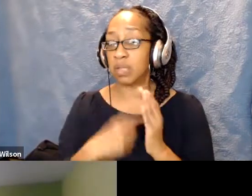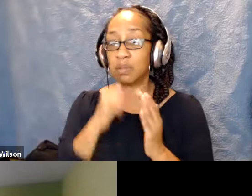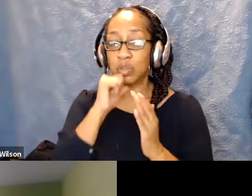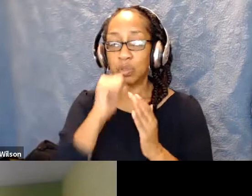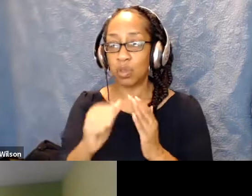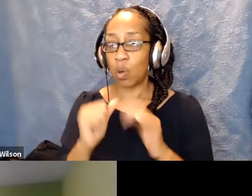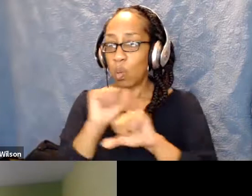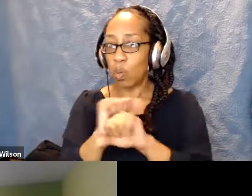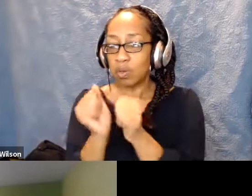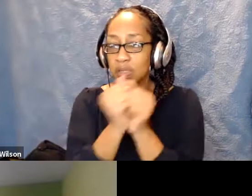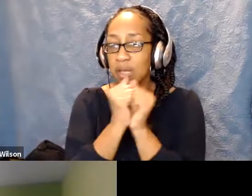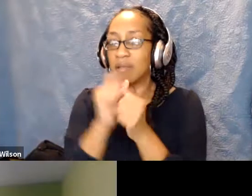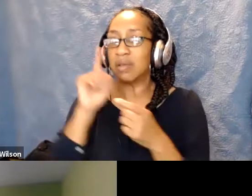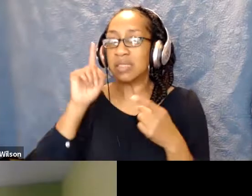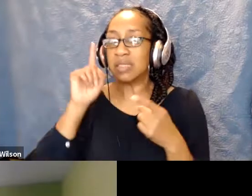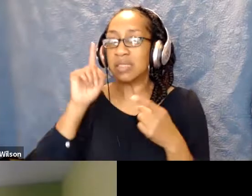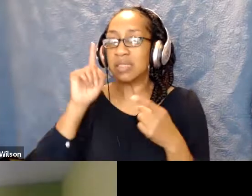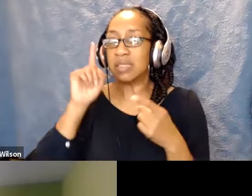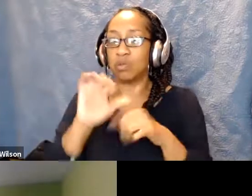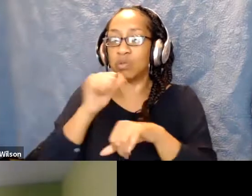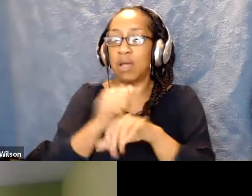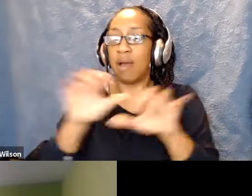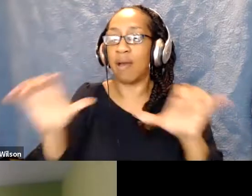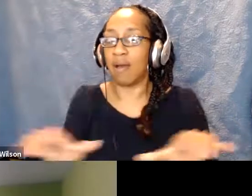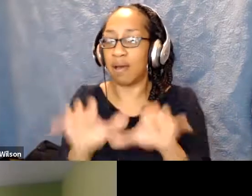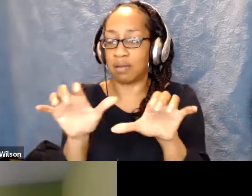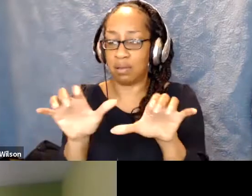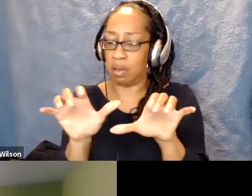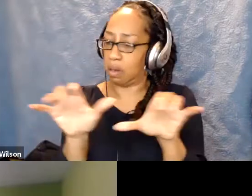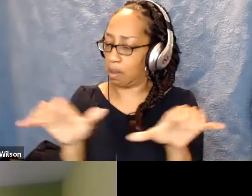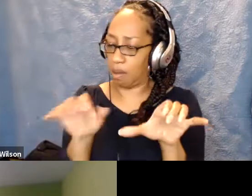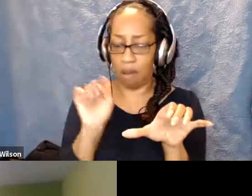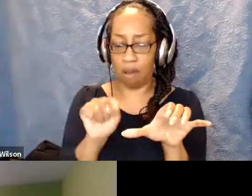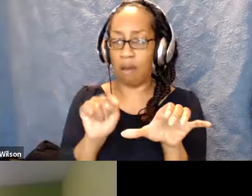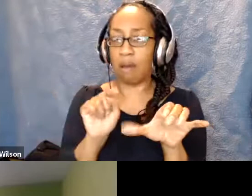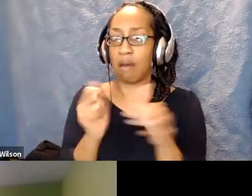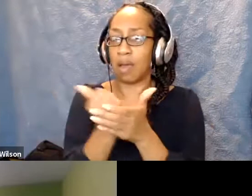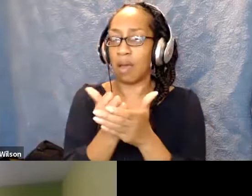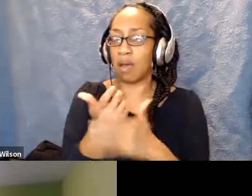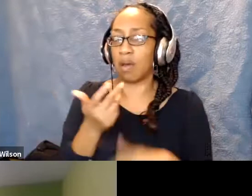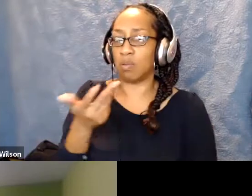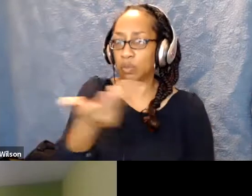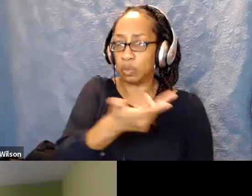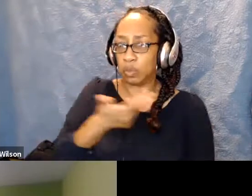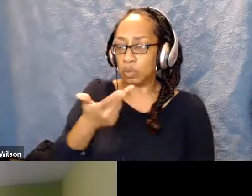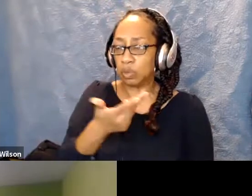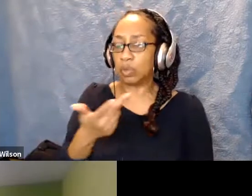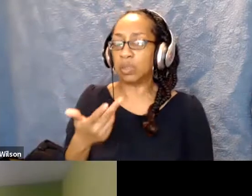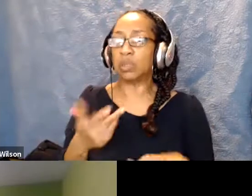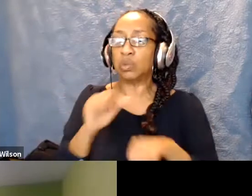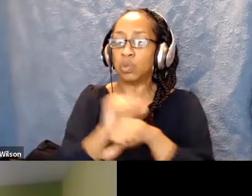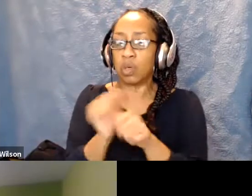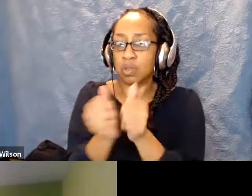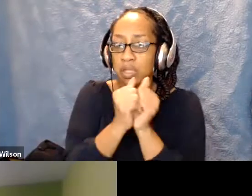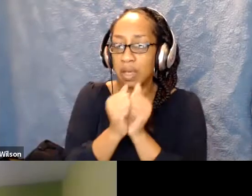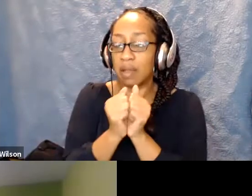together. And that's what these kinds of conversations really started to facilitate. And this webinar really expressed. I would encourage you to go and look at that webinar.